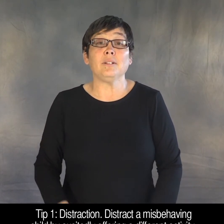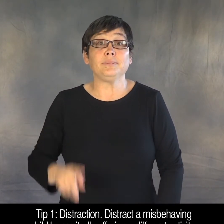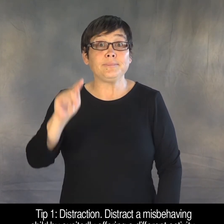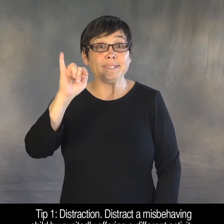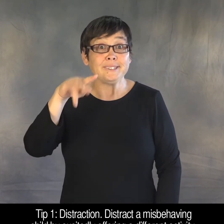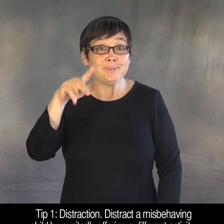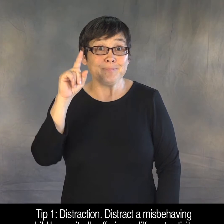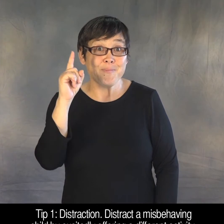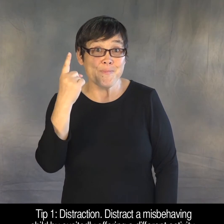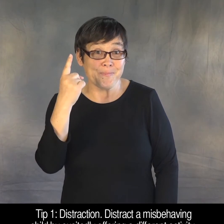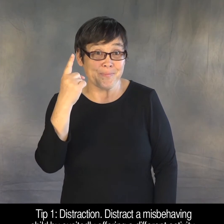Tip 1.